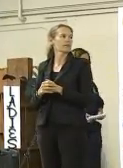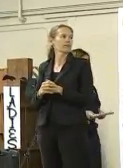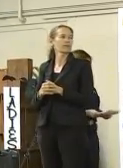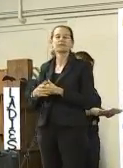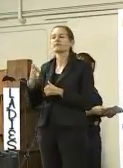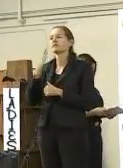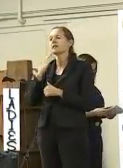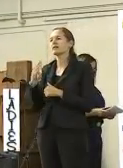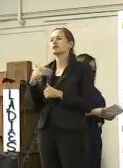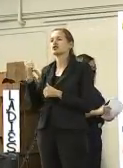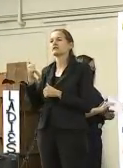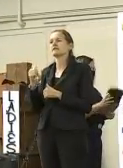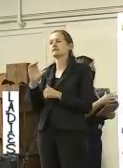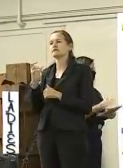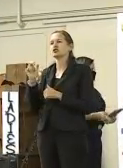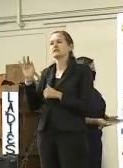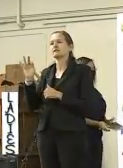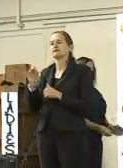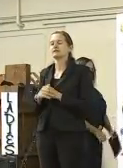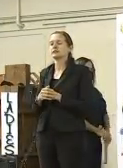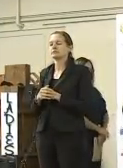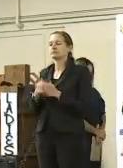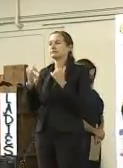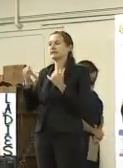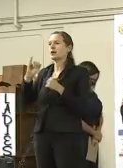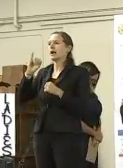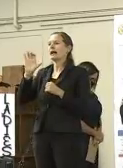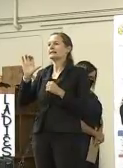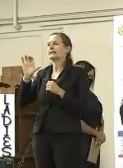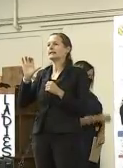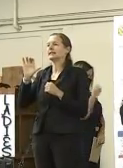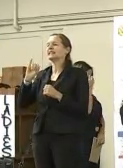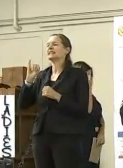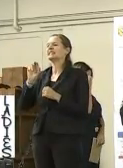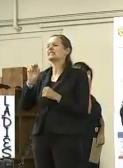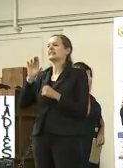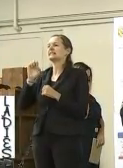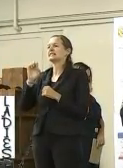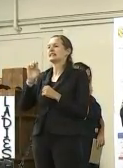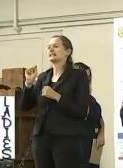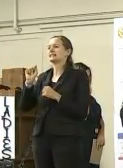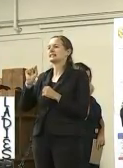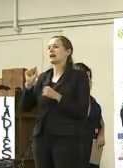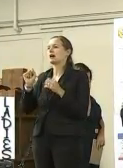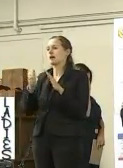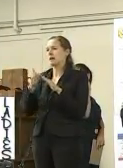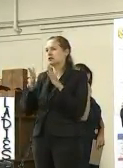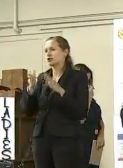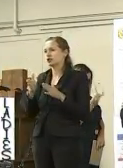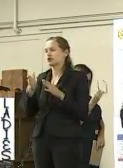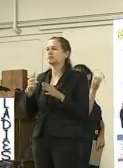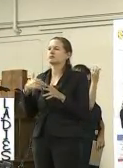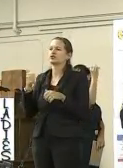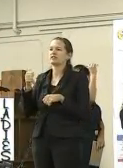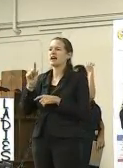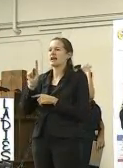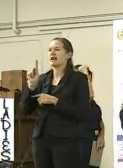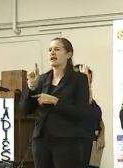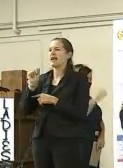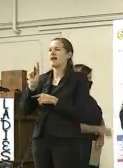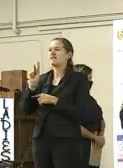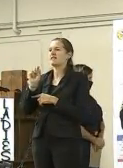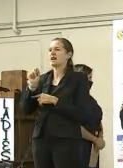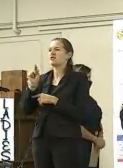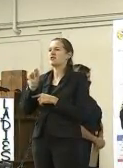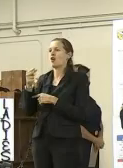Thank you, Chief. At this time, I'd like to invite up our incident commander, Chief Cavanaugh, and immediately following Chief Cavanaugh's comments, we'll take a